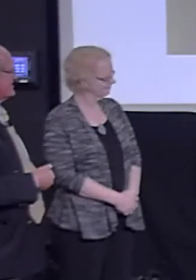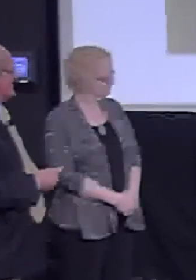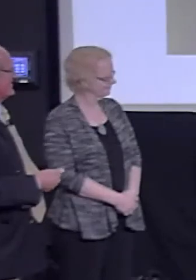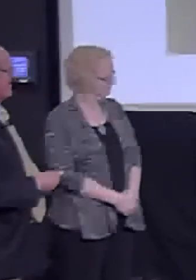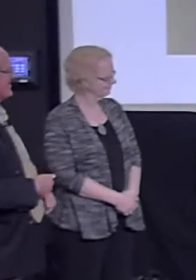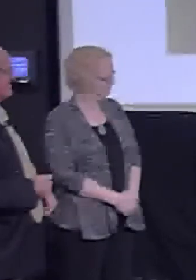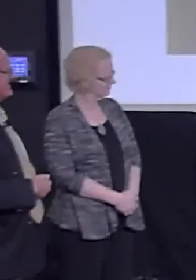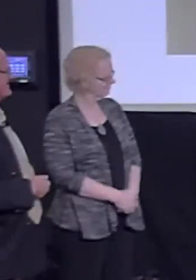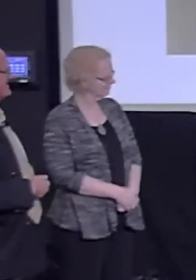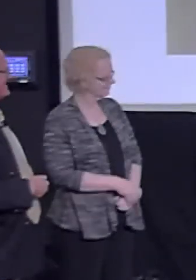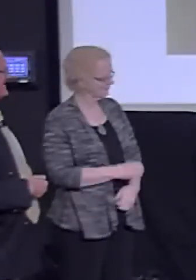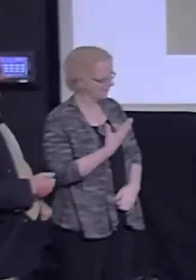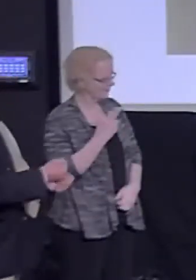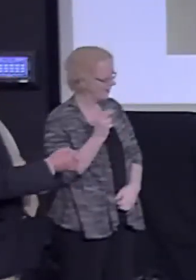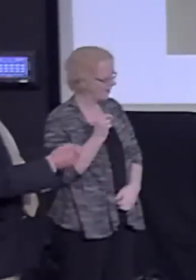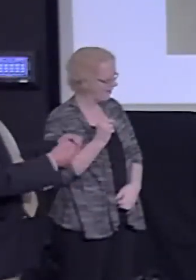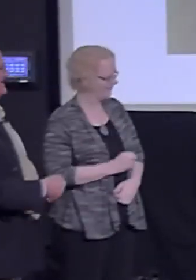Oh,